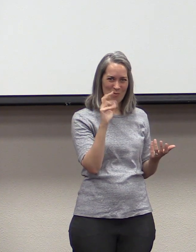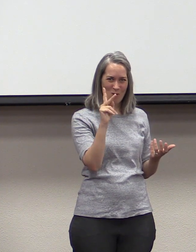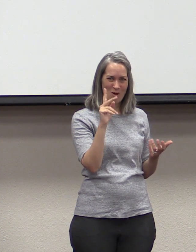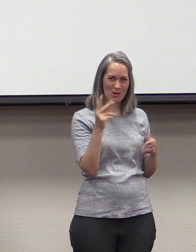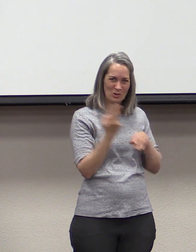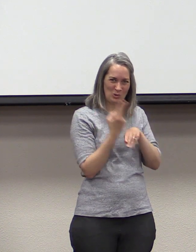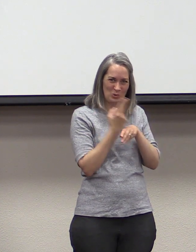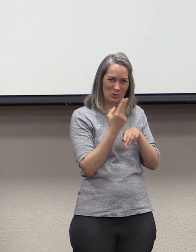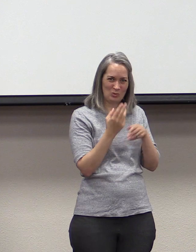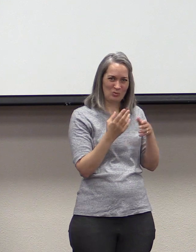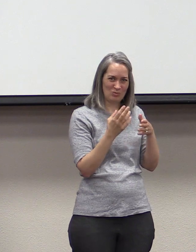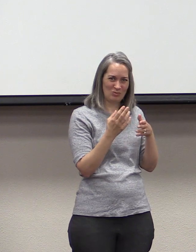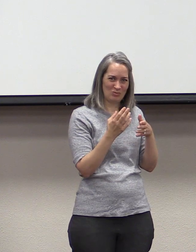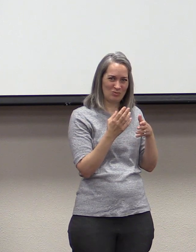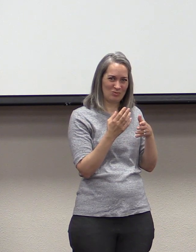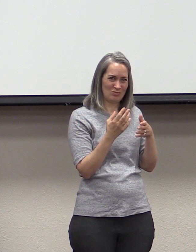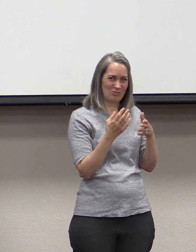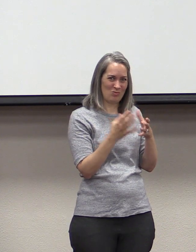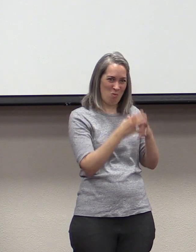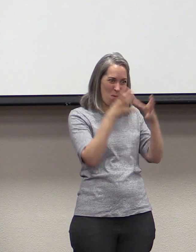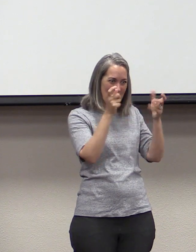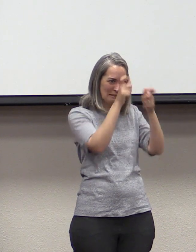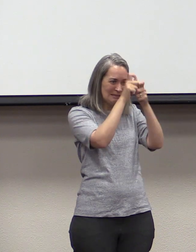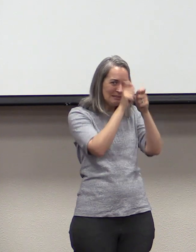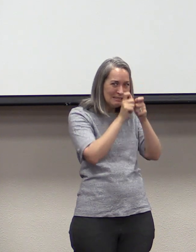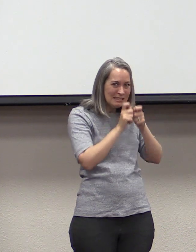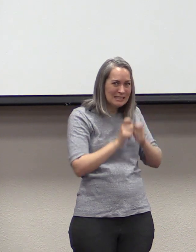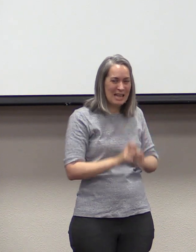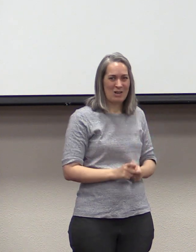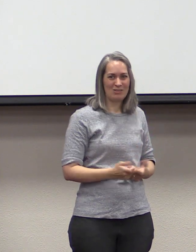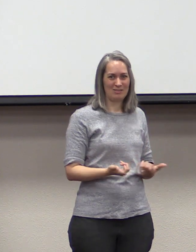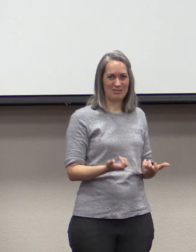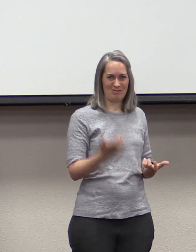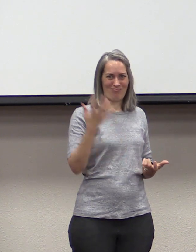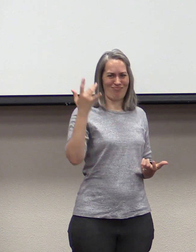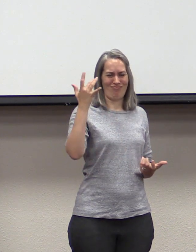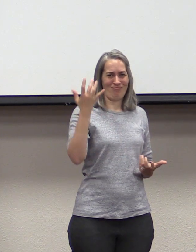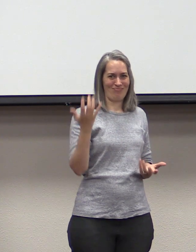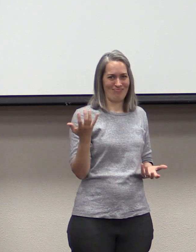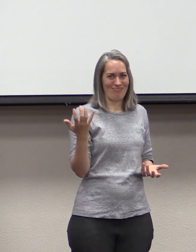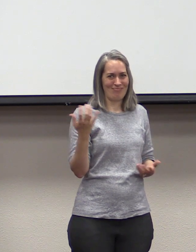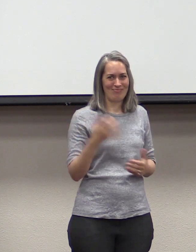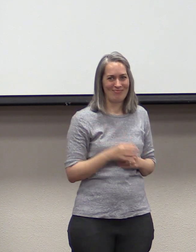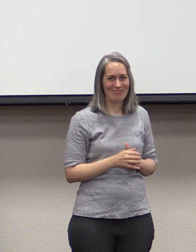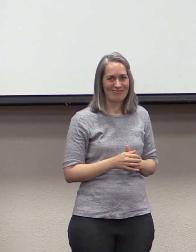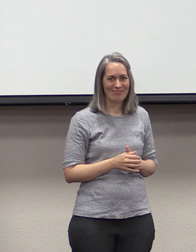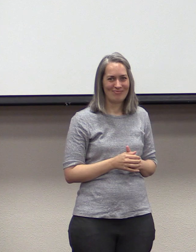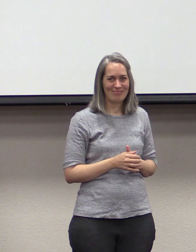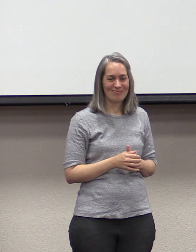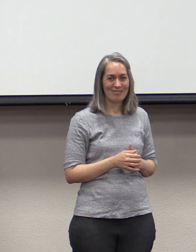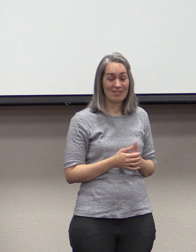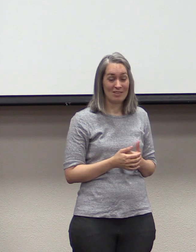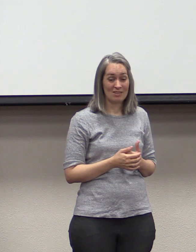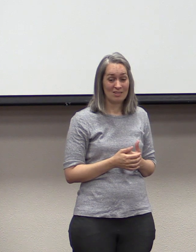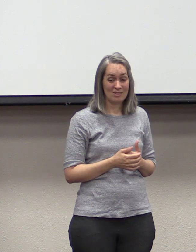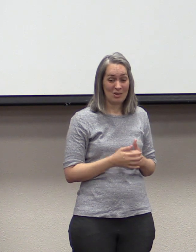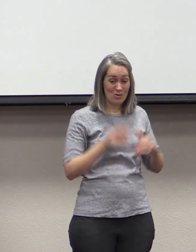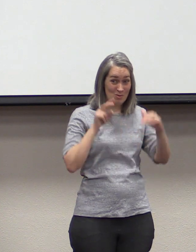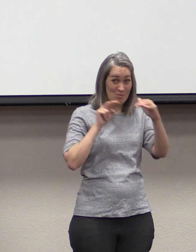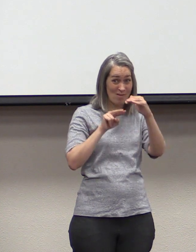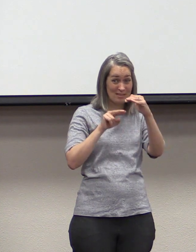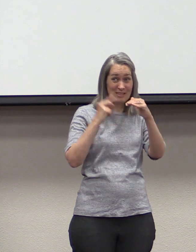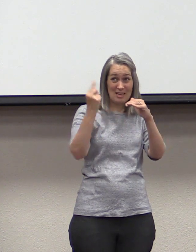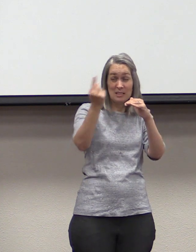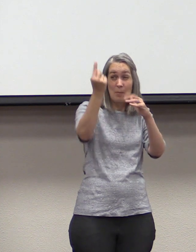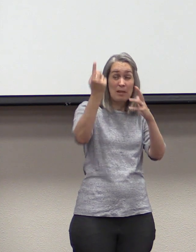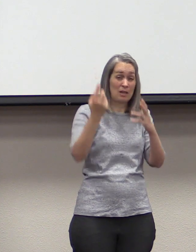be included? Why in such detail would Mark go through this? Is it to prophesy something